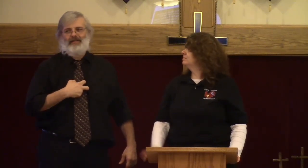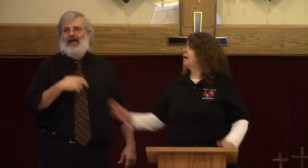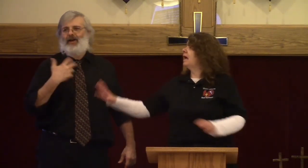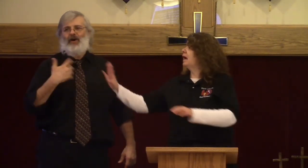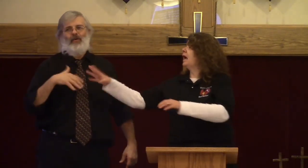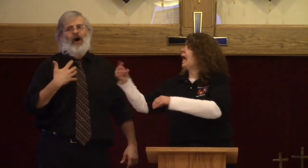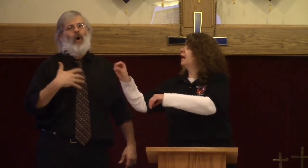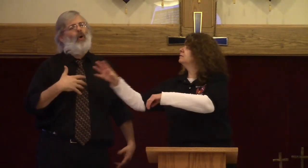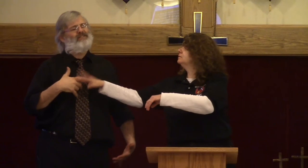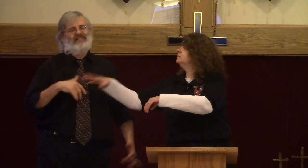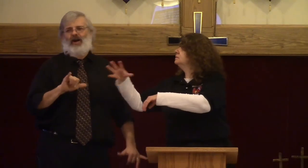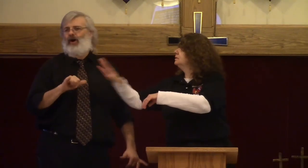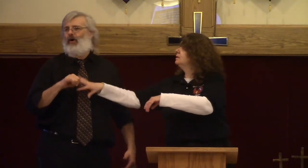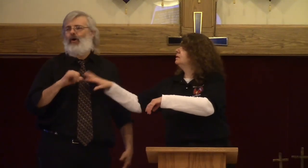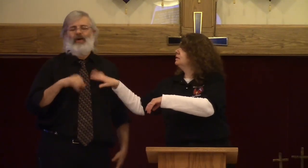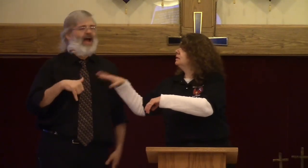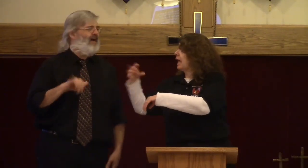like, well,